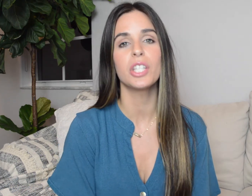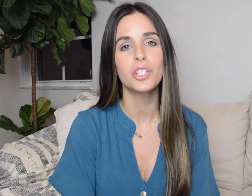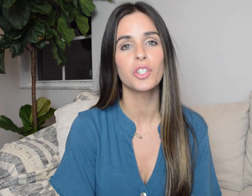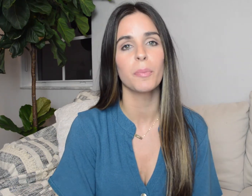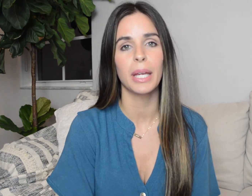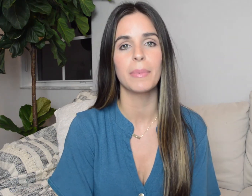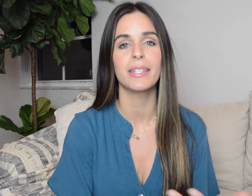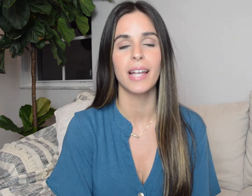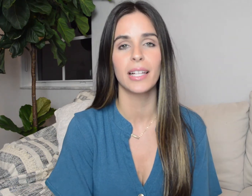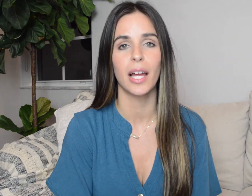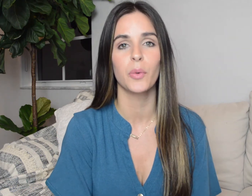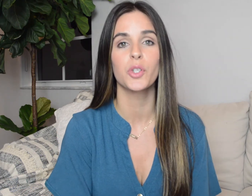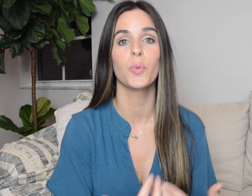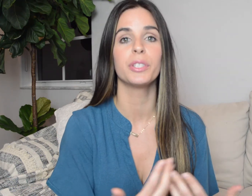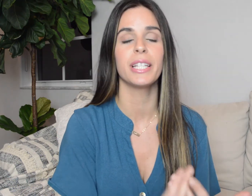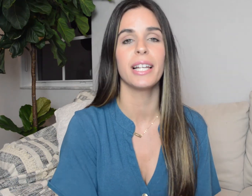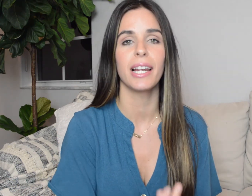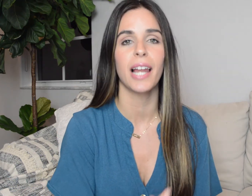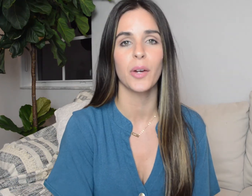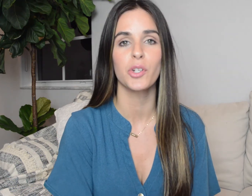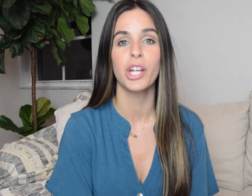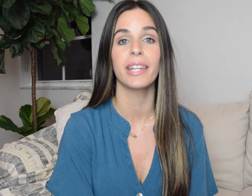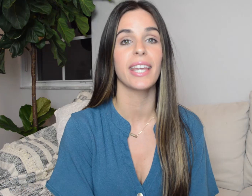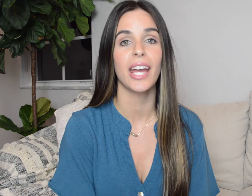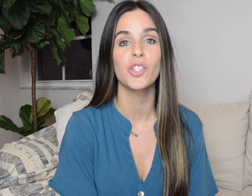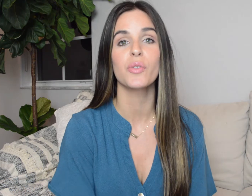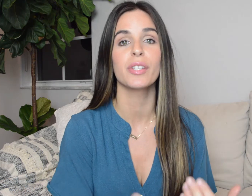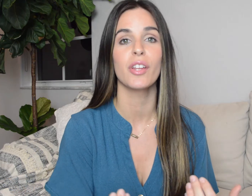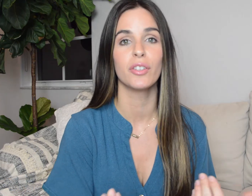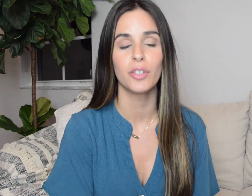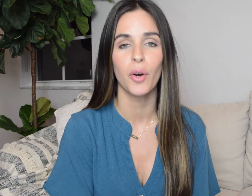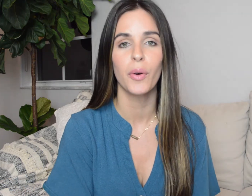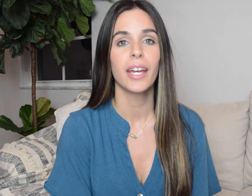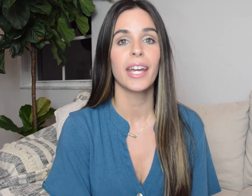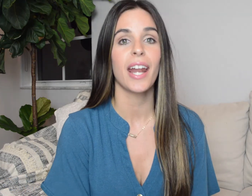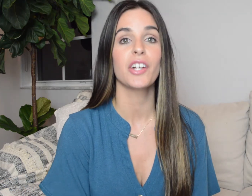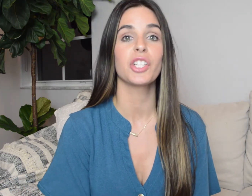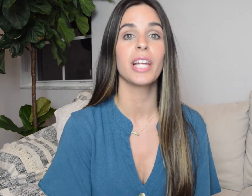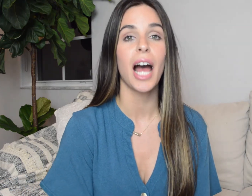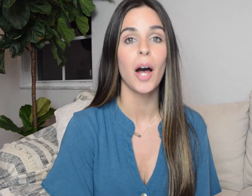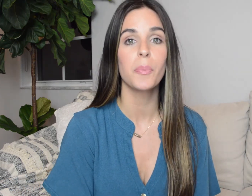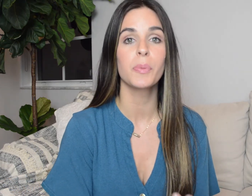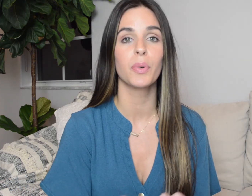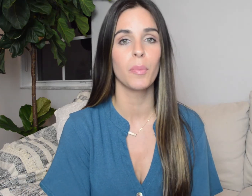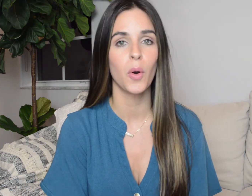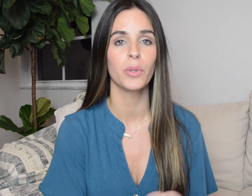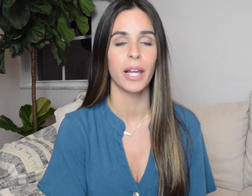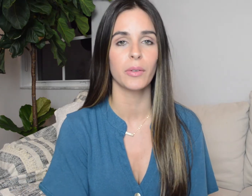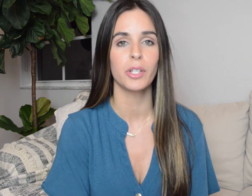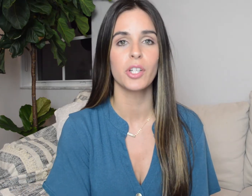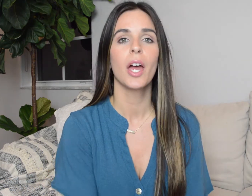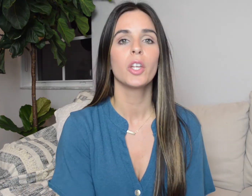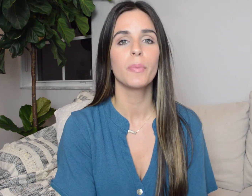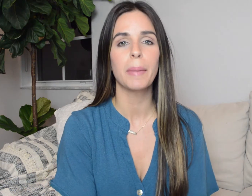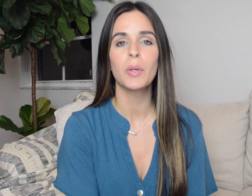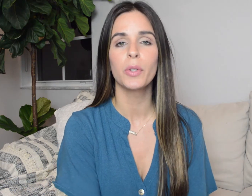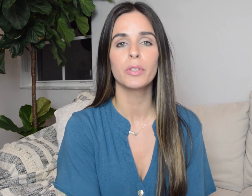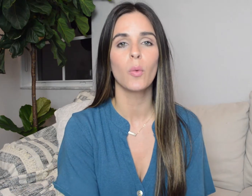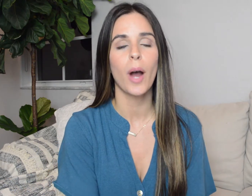teaching your baby sign language would delay language, and the answer is no. It actually helps promote language. You might be wondering why you